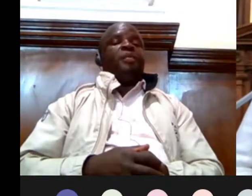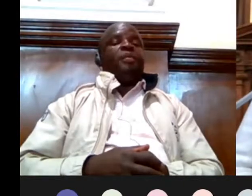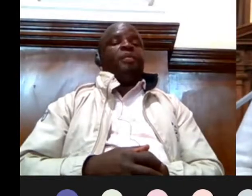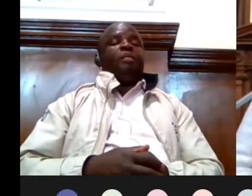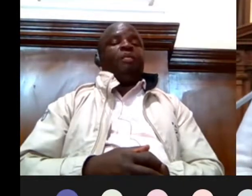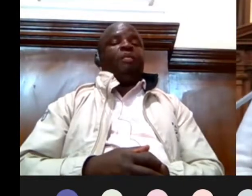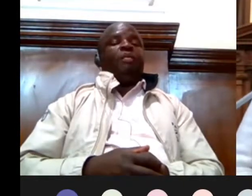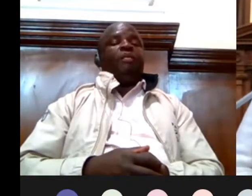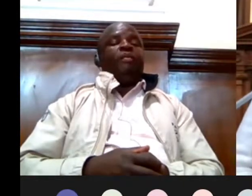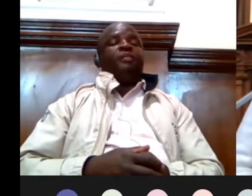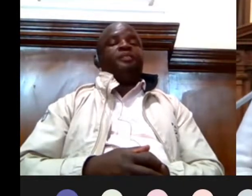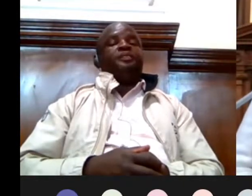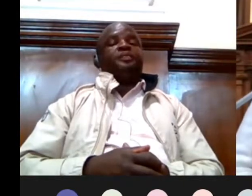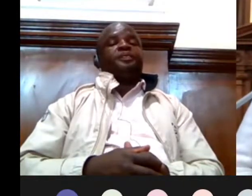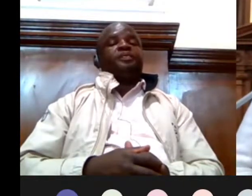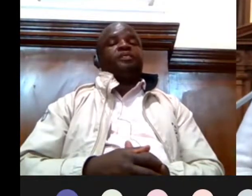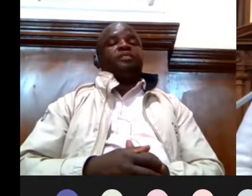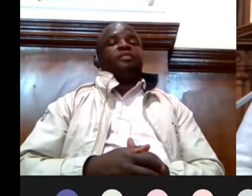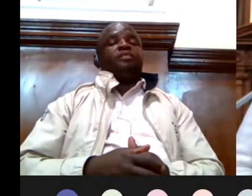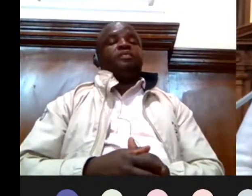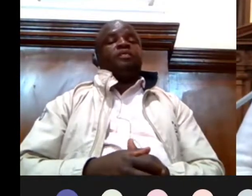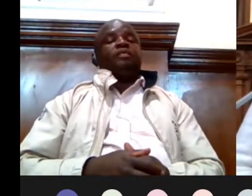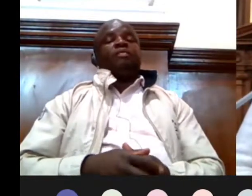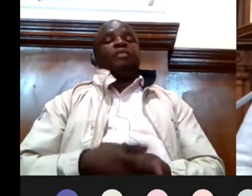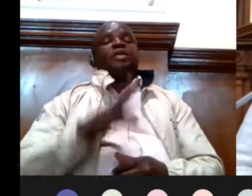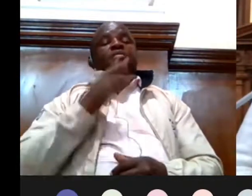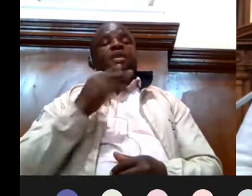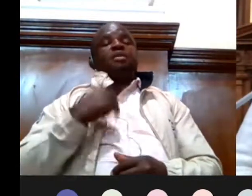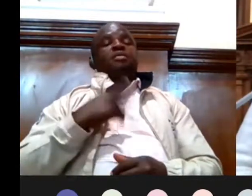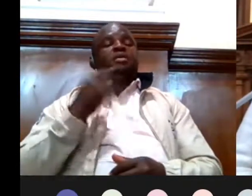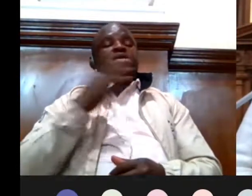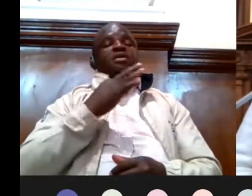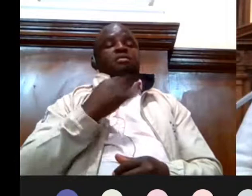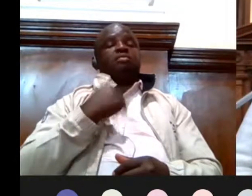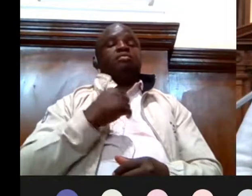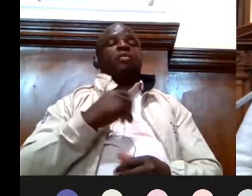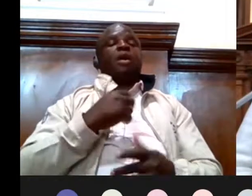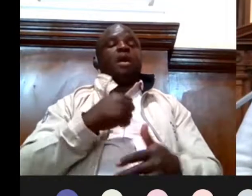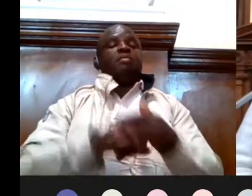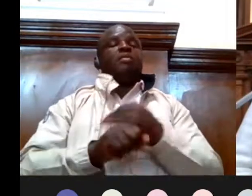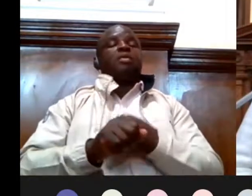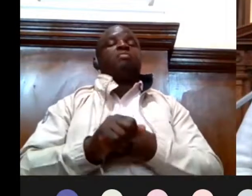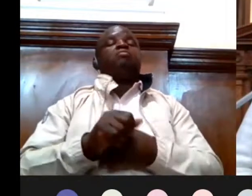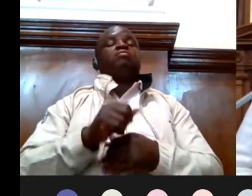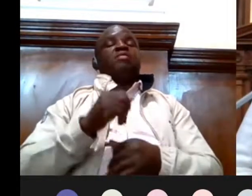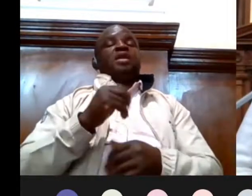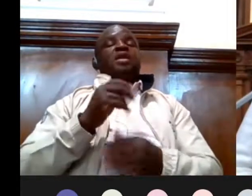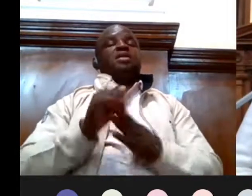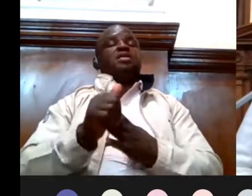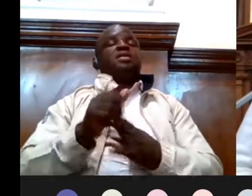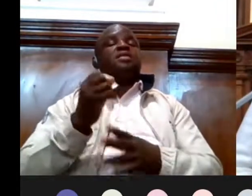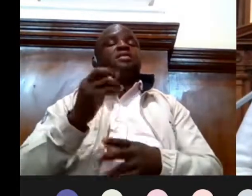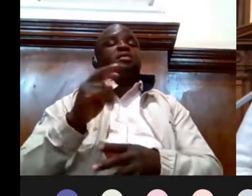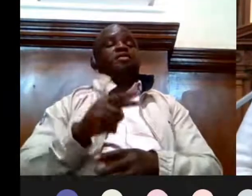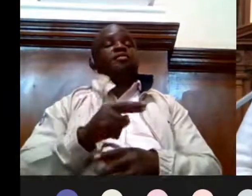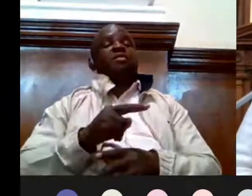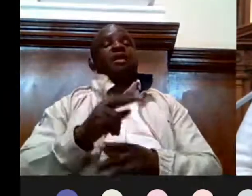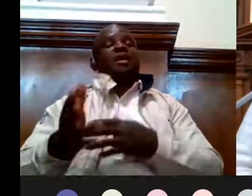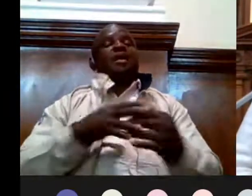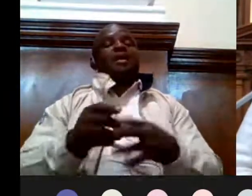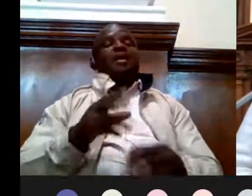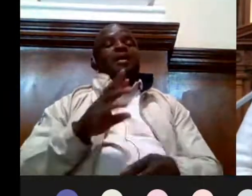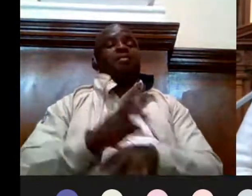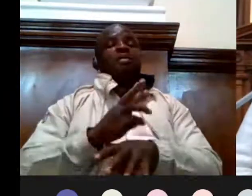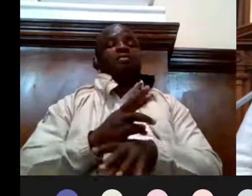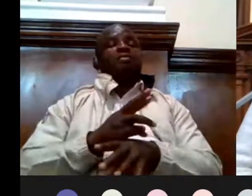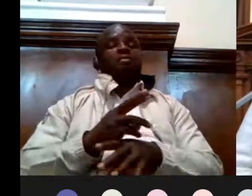Honorable Speaker, I'm saying as women we are born leaders because if you can check me emuli emuka harantu ya haiki enesi